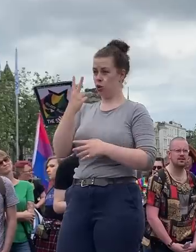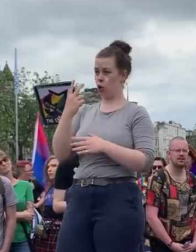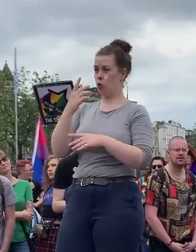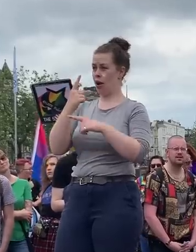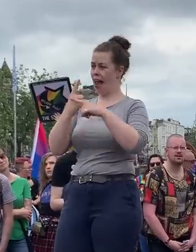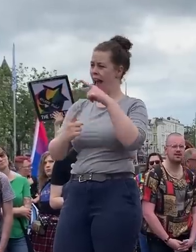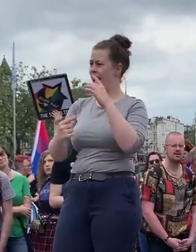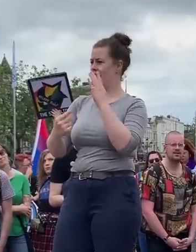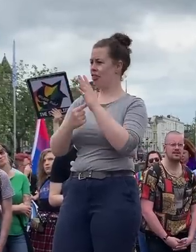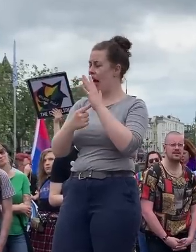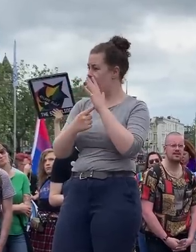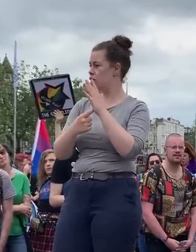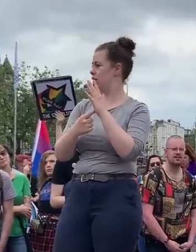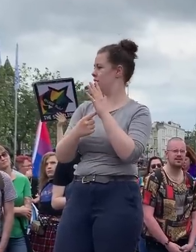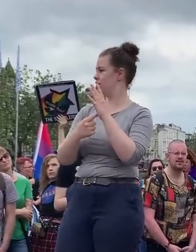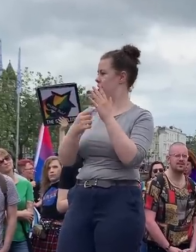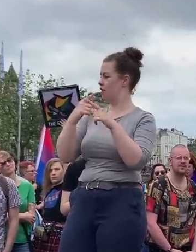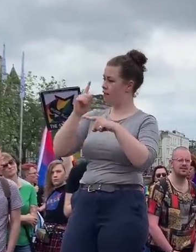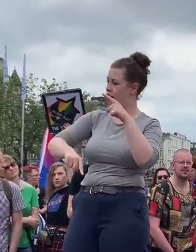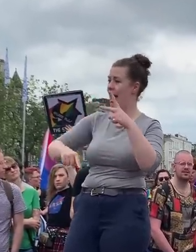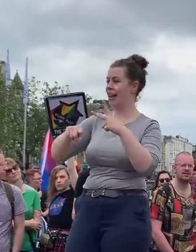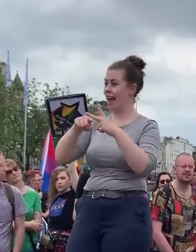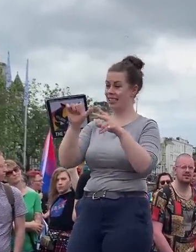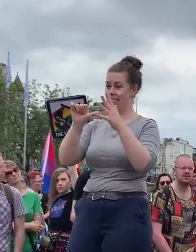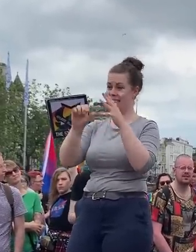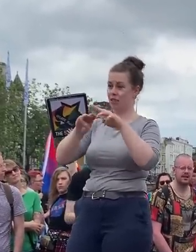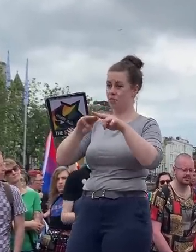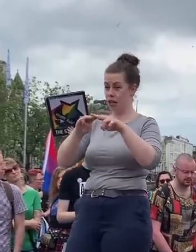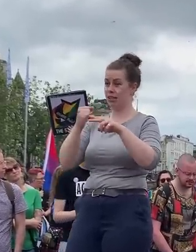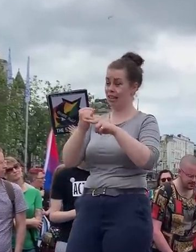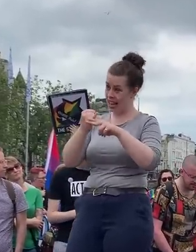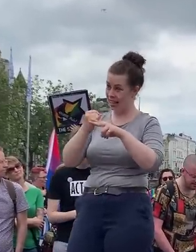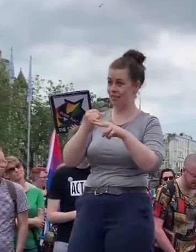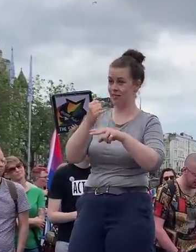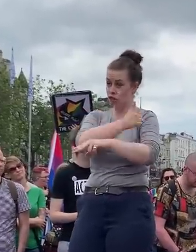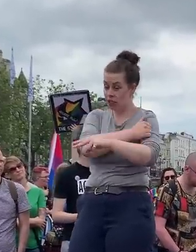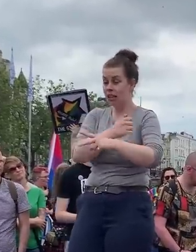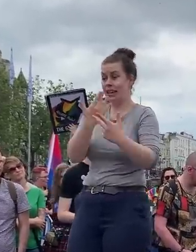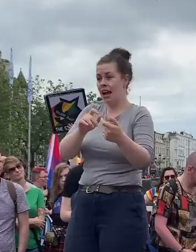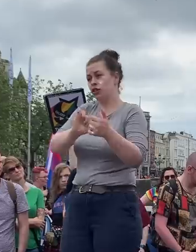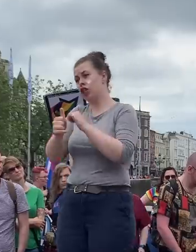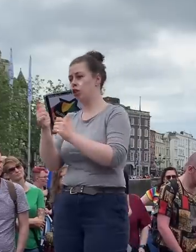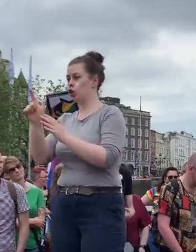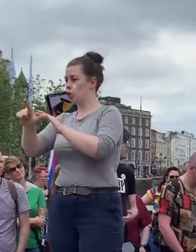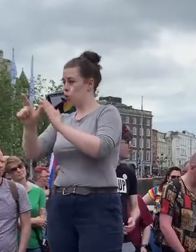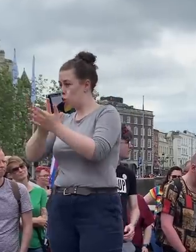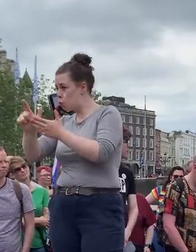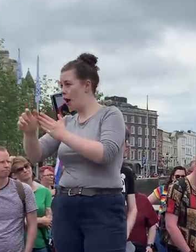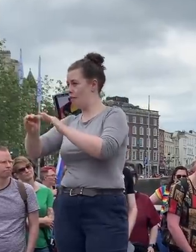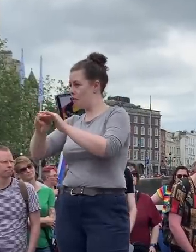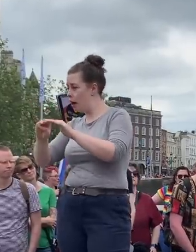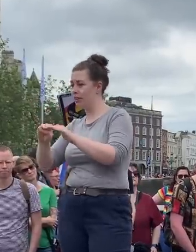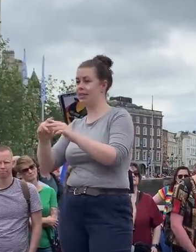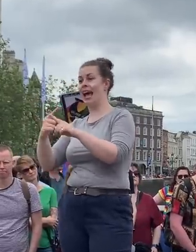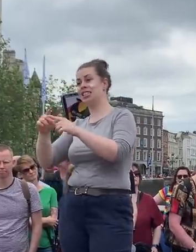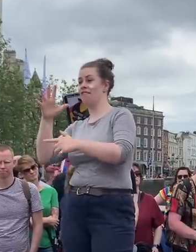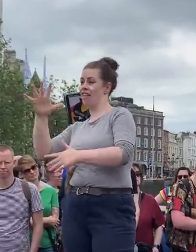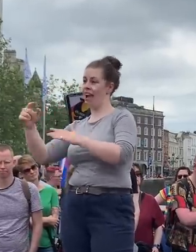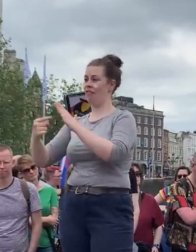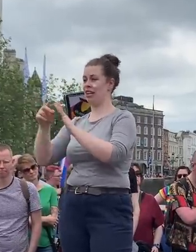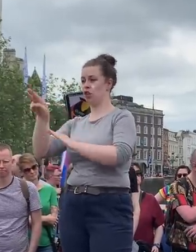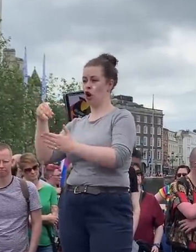€2,500 fine or 6 months in prison for brothel keeping to 12 months in prison or €5,000